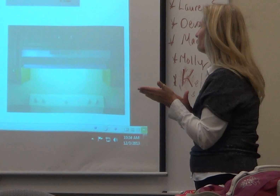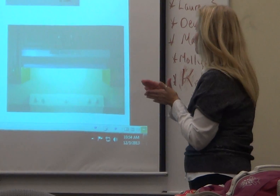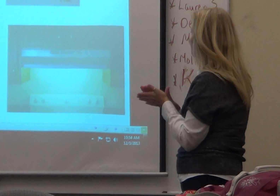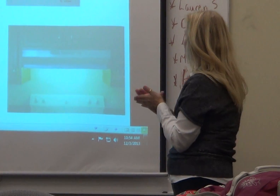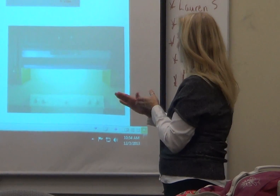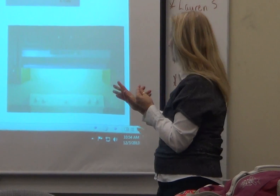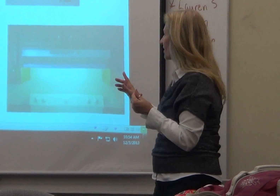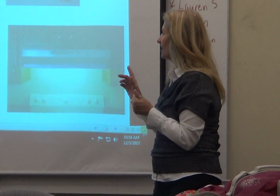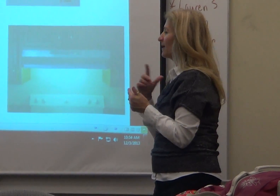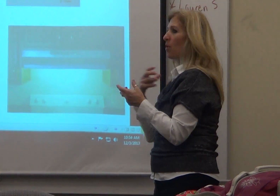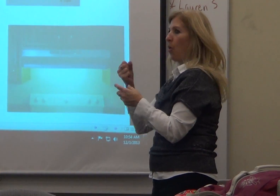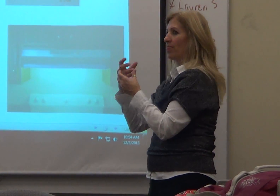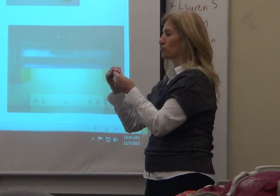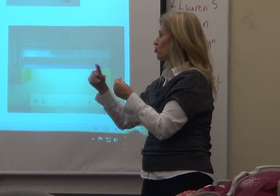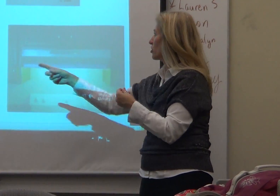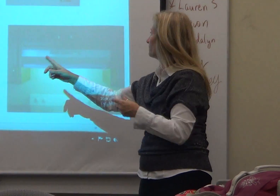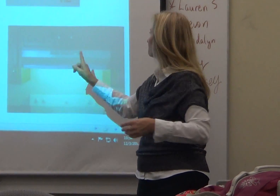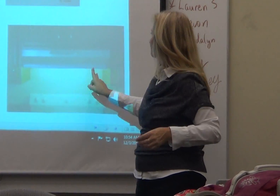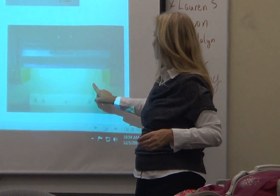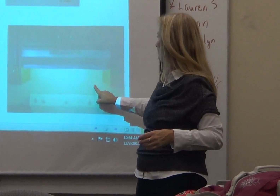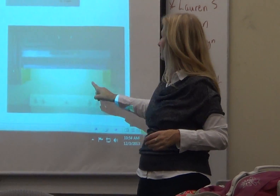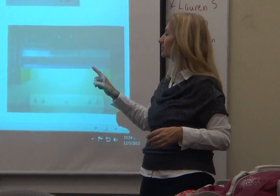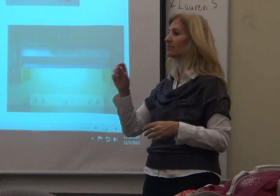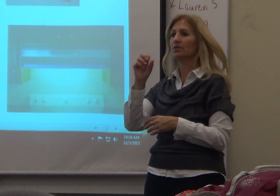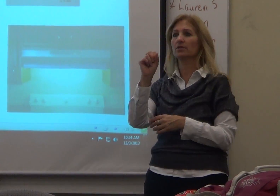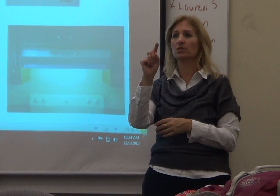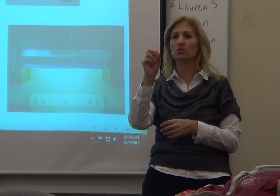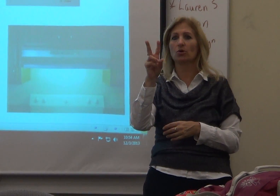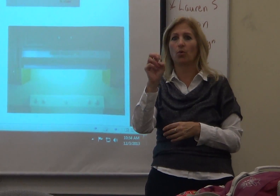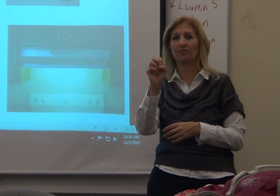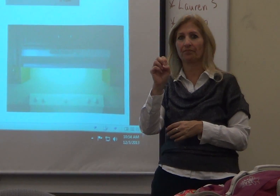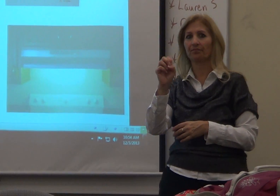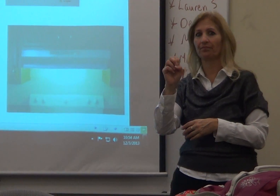happening, and also right here is where the water will spew out of.